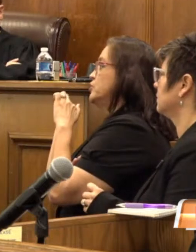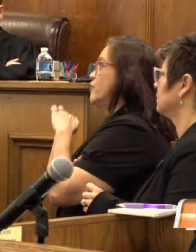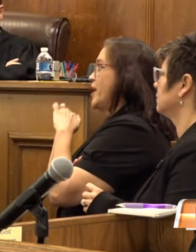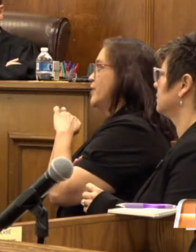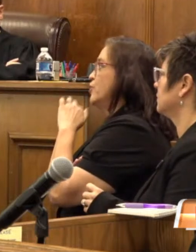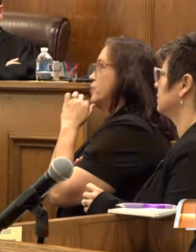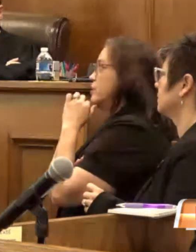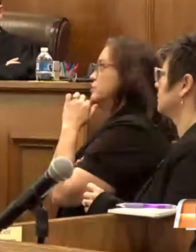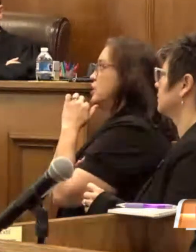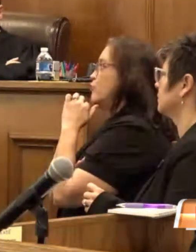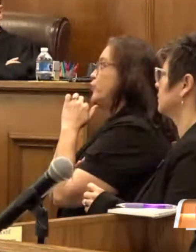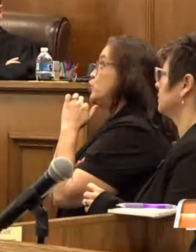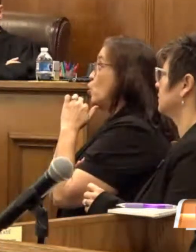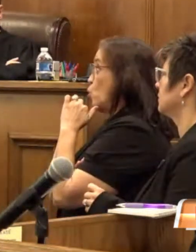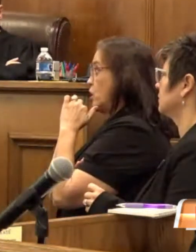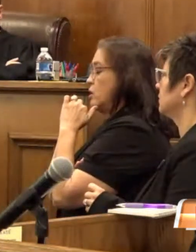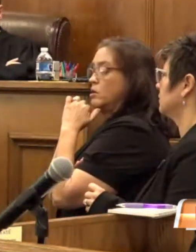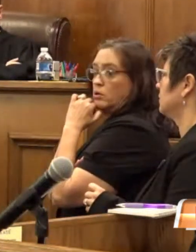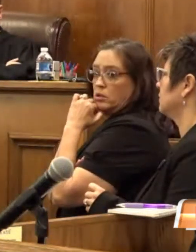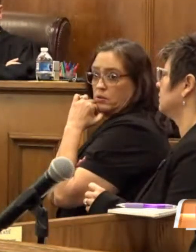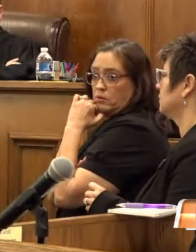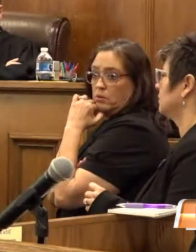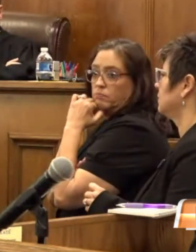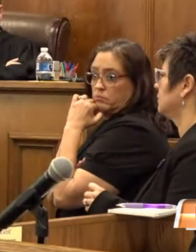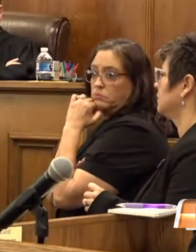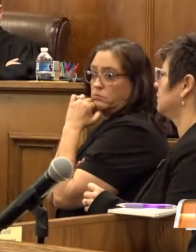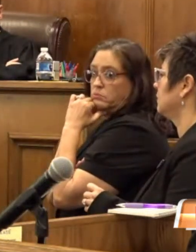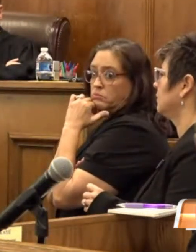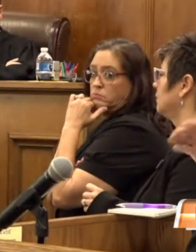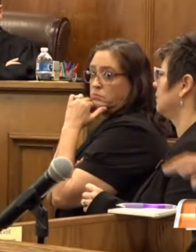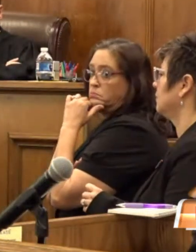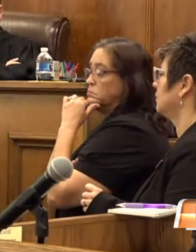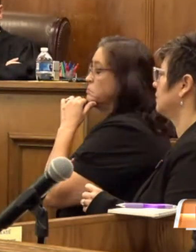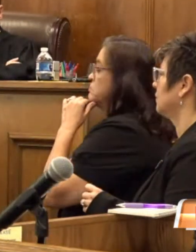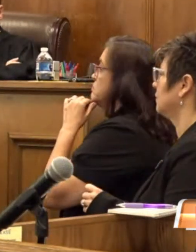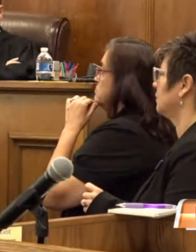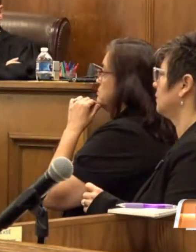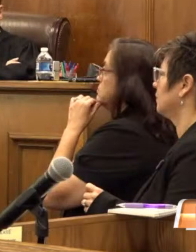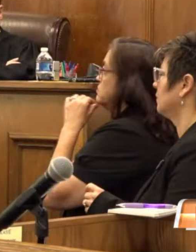she was hurting herself with the door.